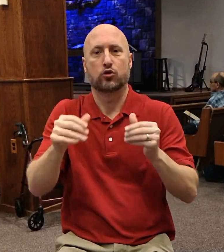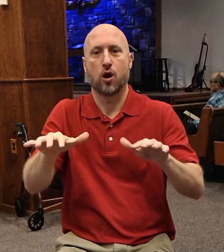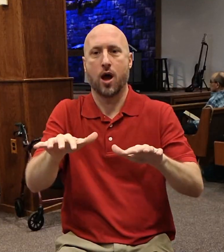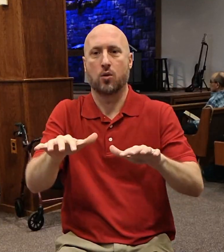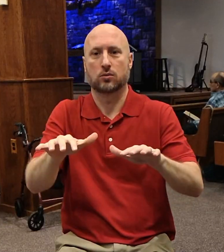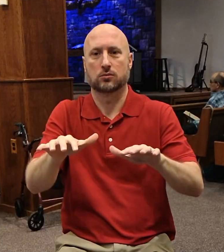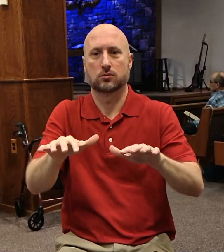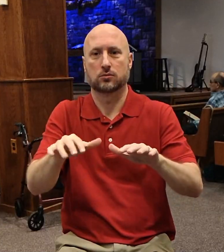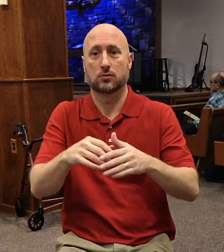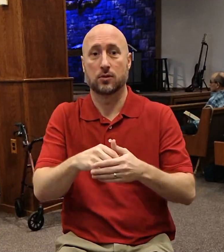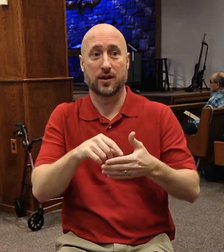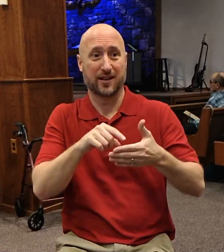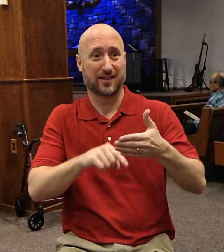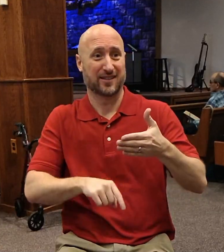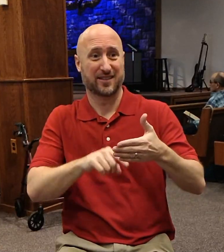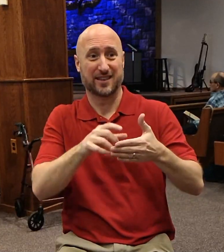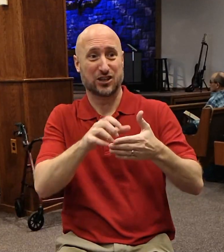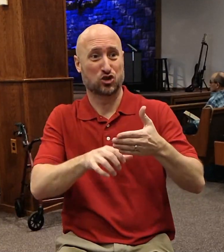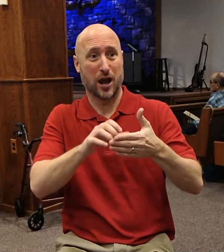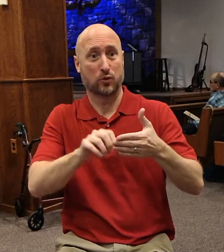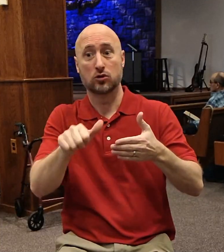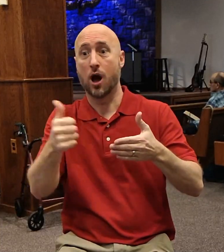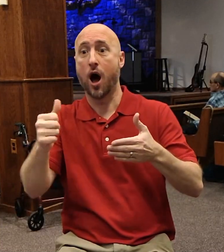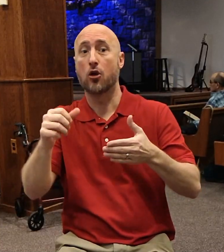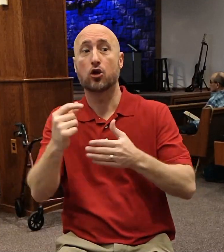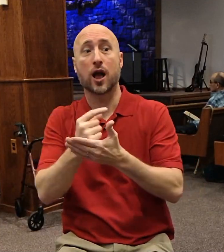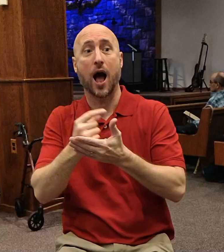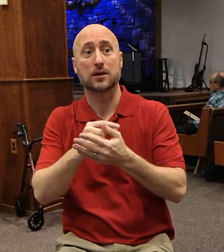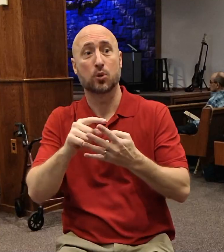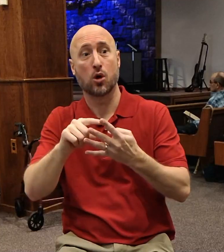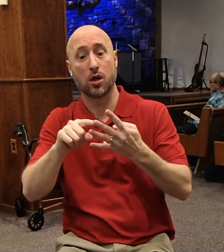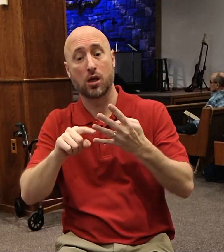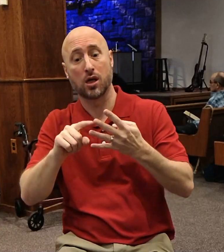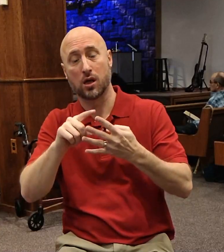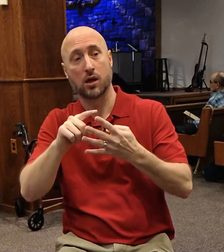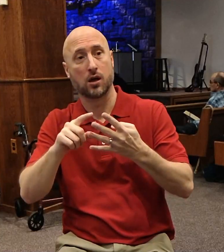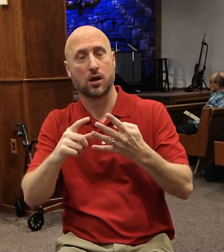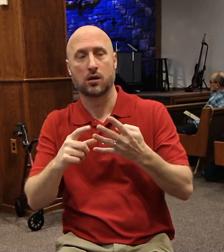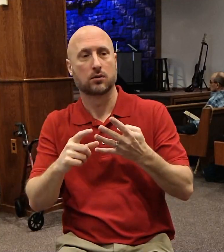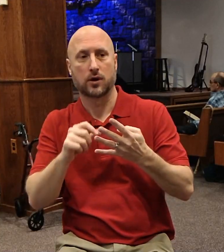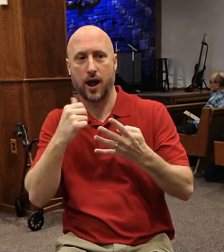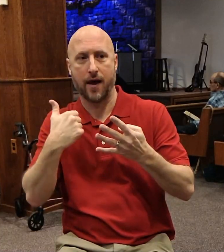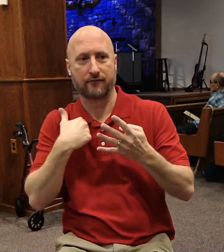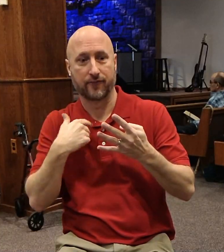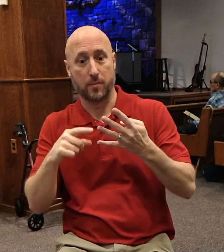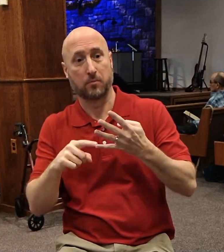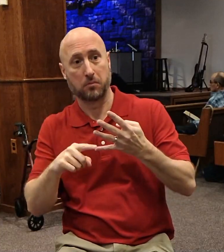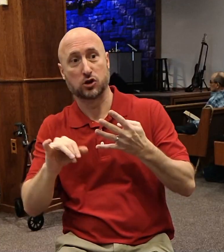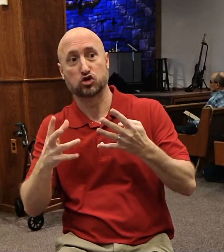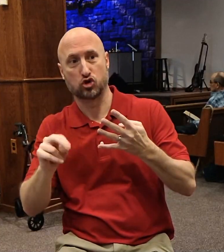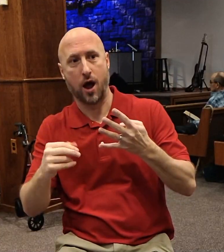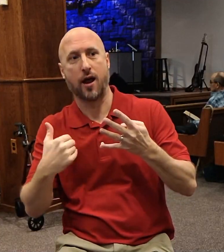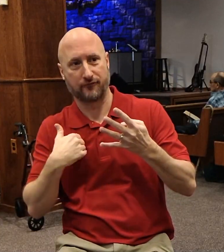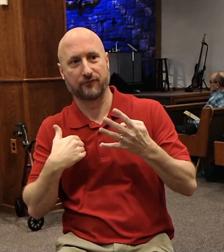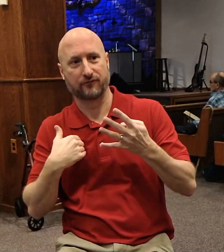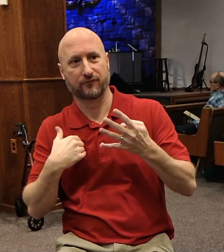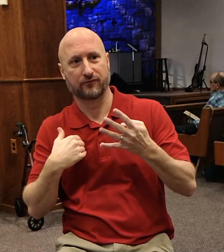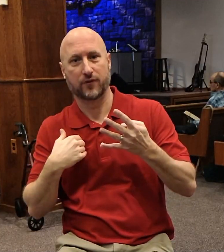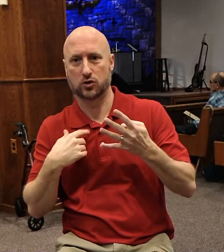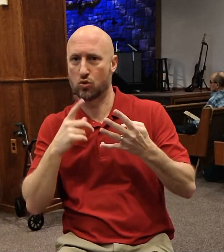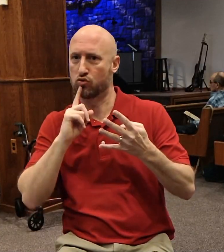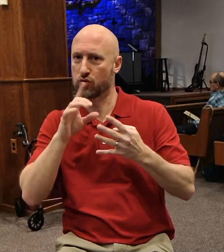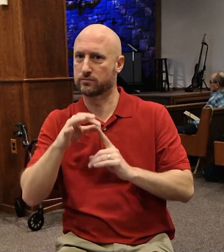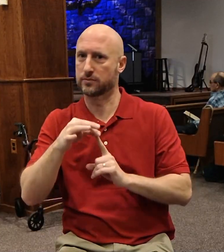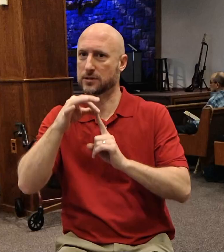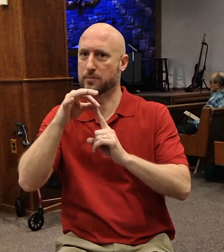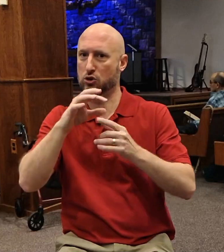other Gospels, and John is writing 60 years or so after this, like he's still sitting there that night, you know, and he